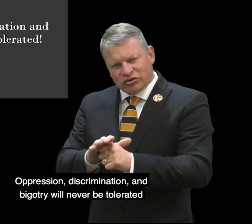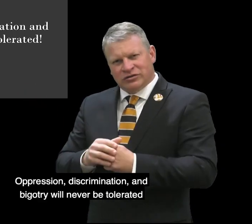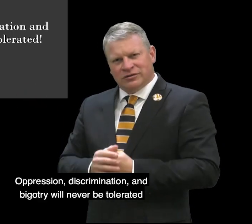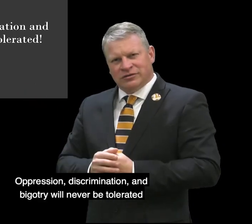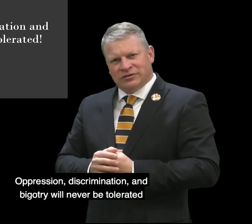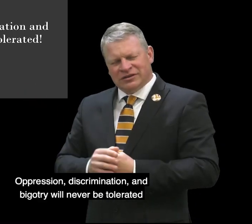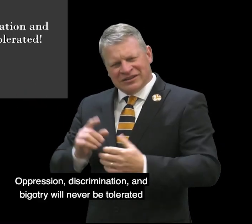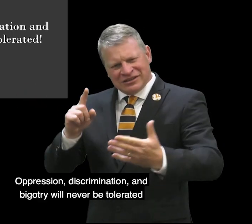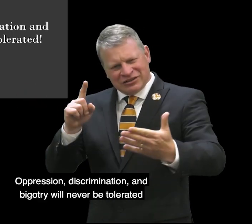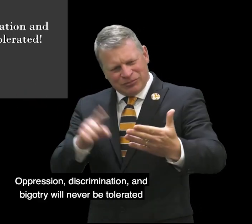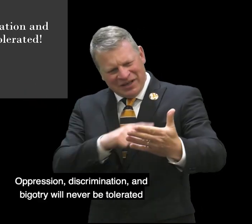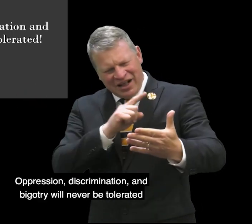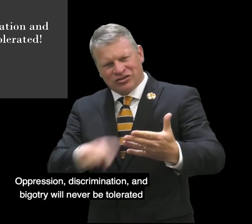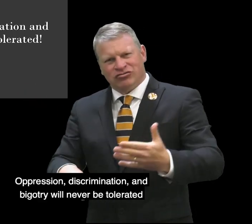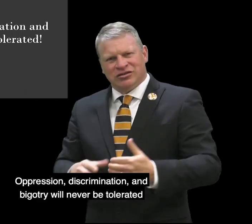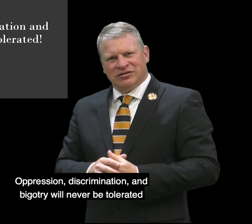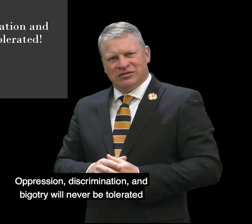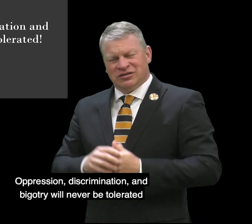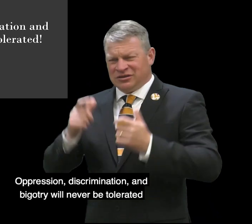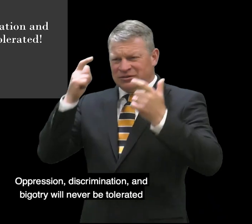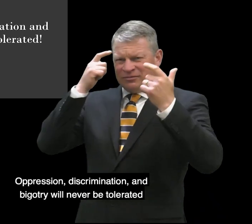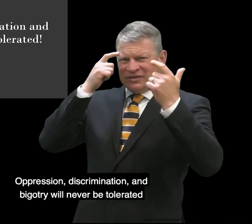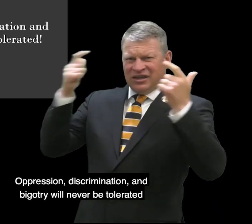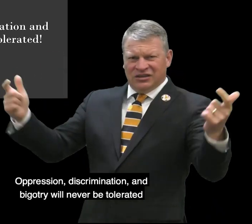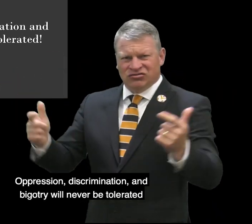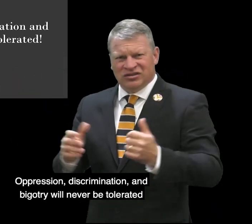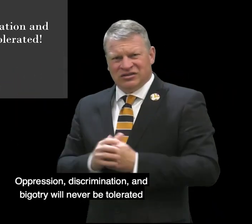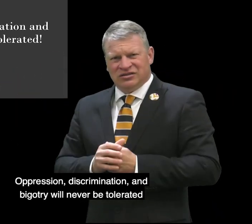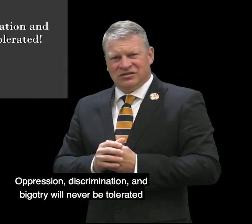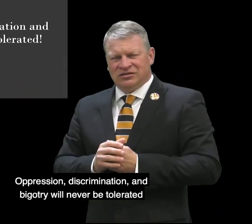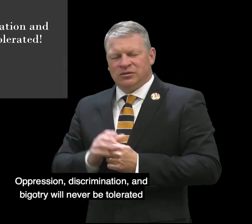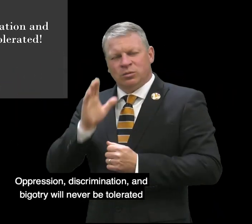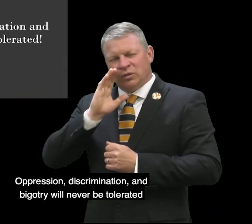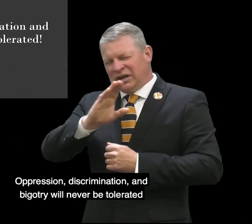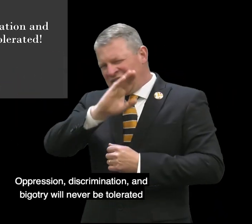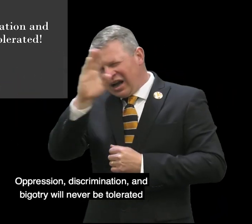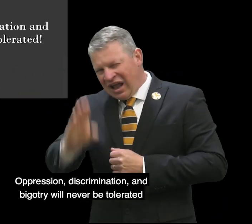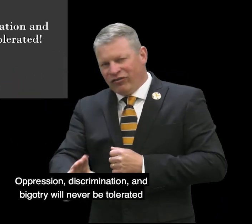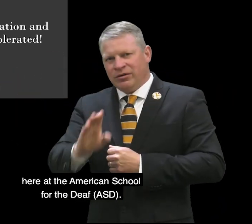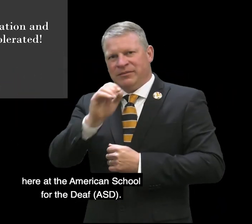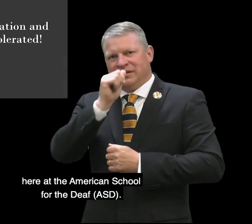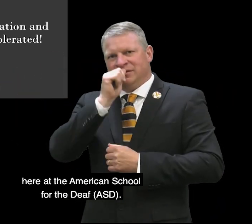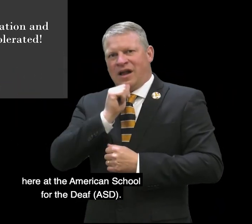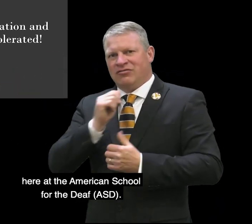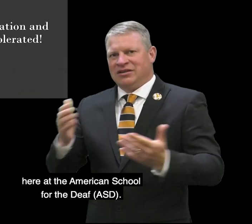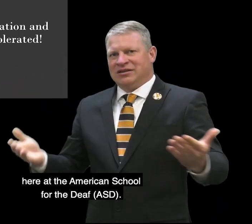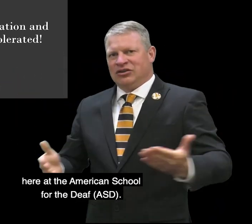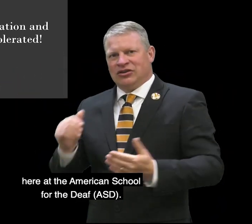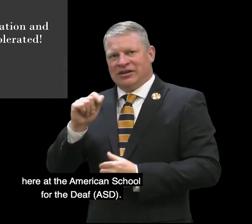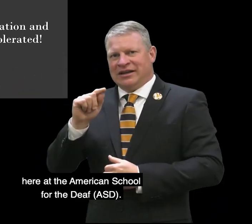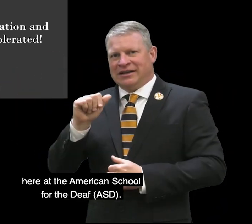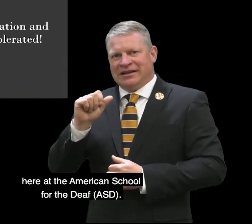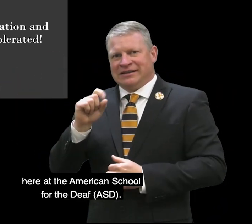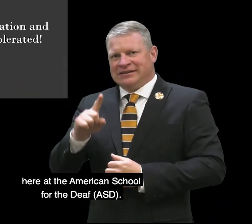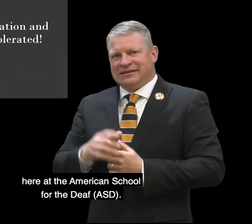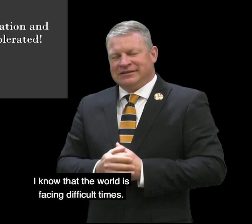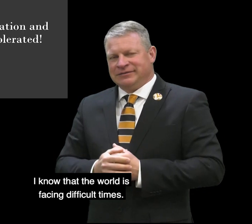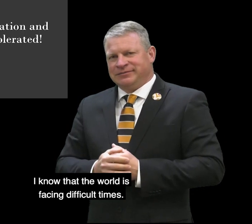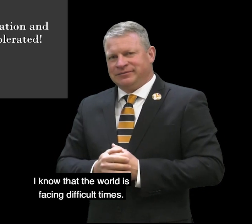current events. Oppression, discrimination, and bigotry will never be tolerated here at